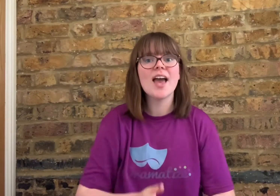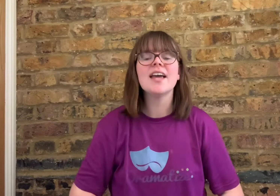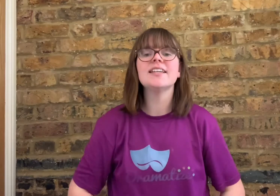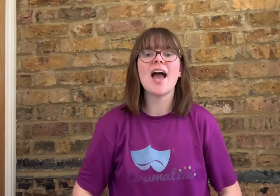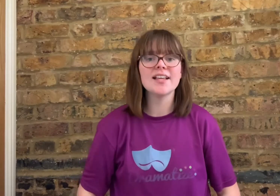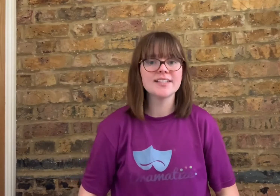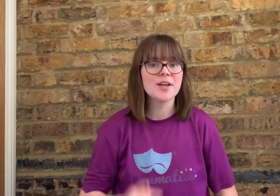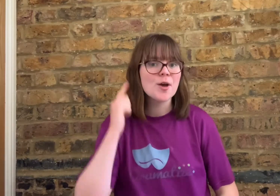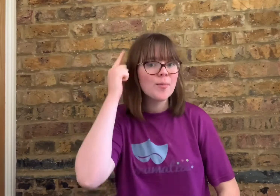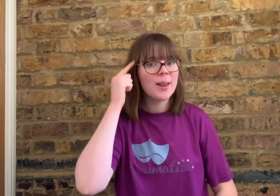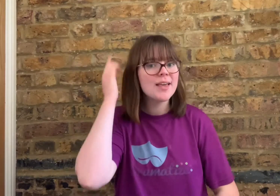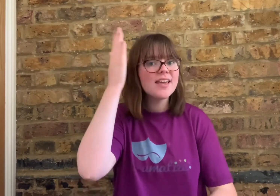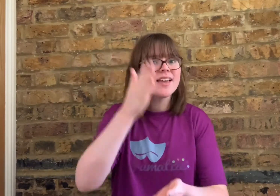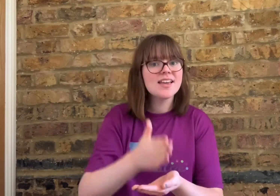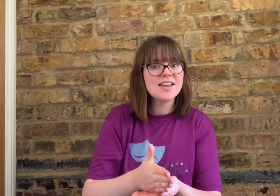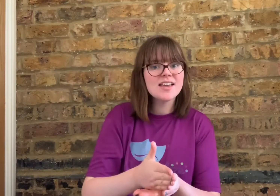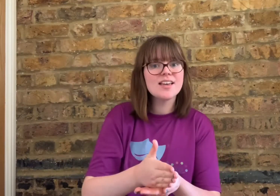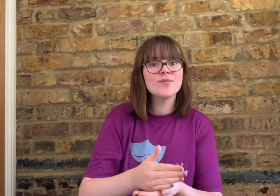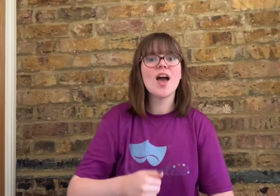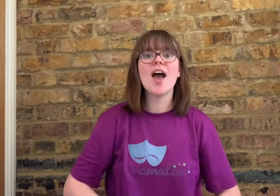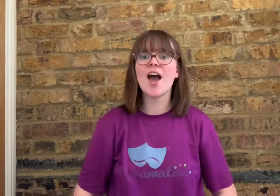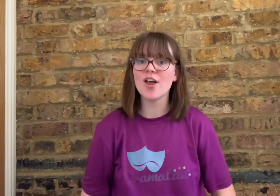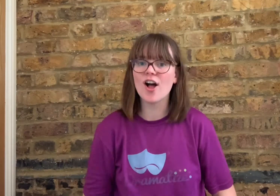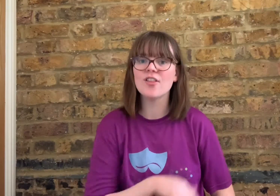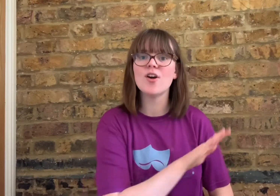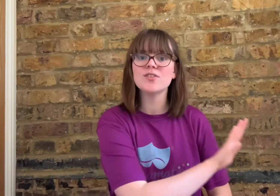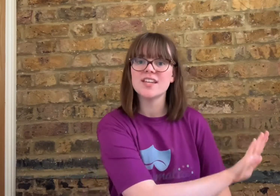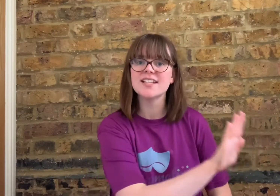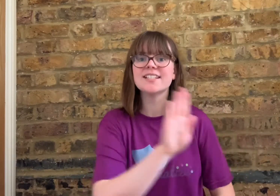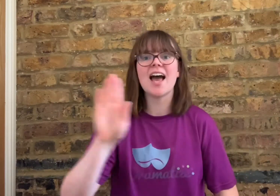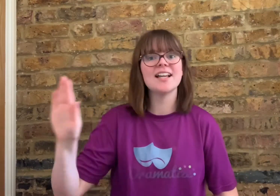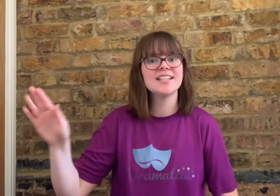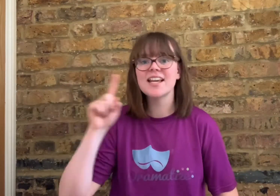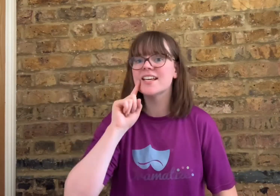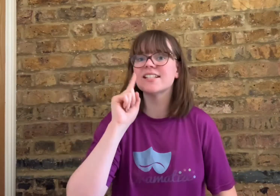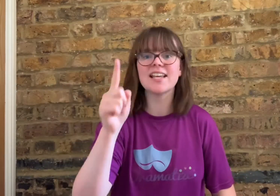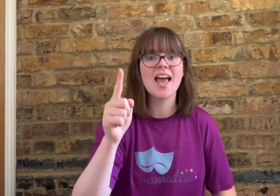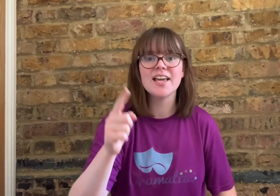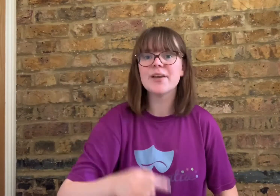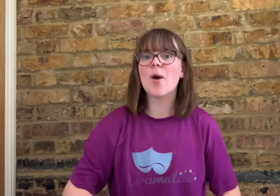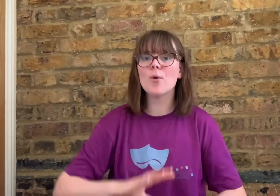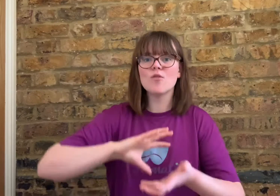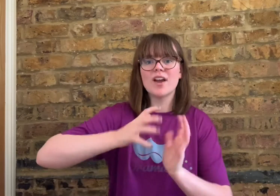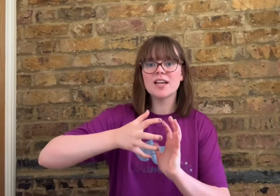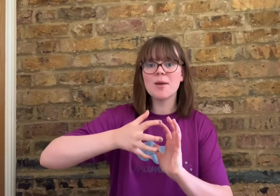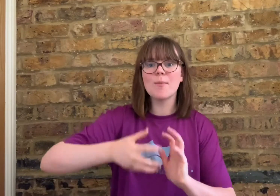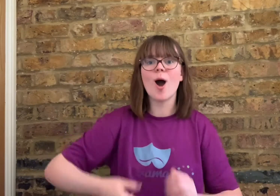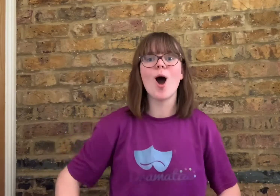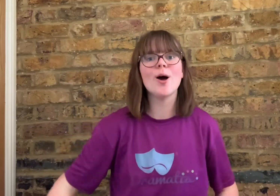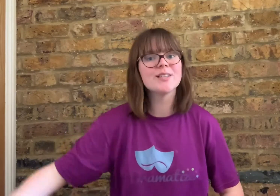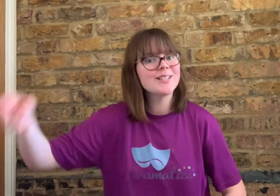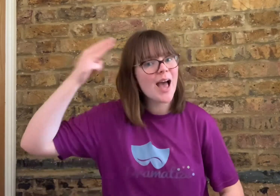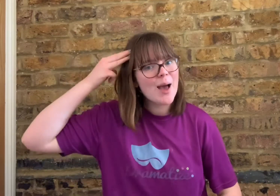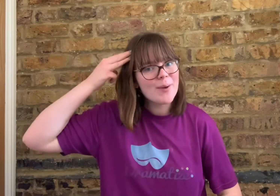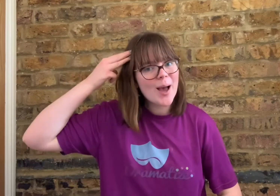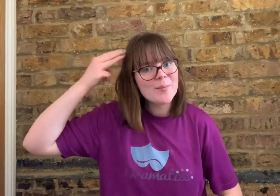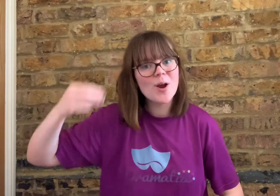believe, yeah, I still believe. And all those things I didn't say, wrecking balls inside my brain.